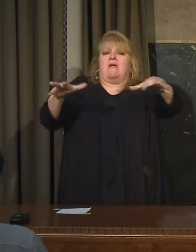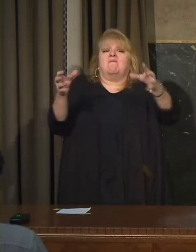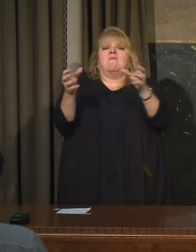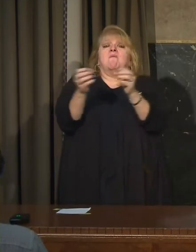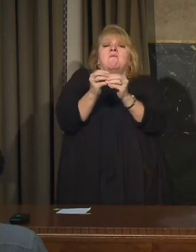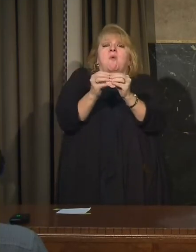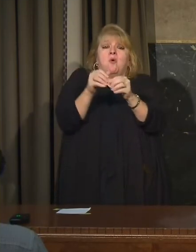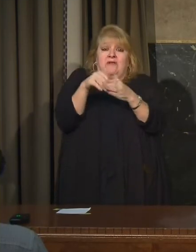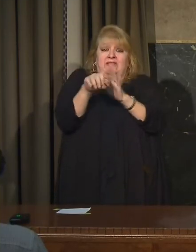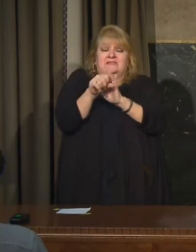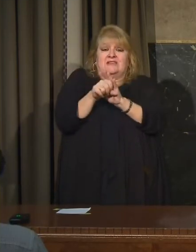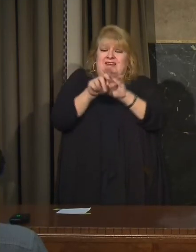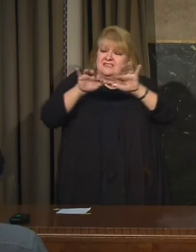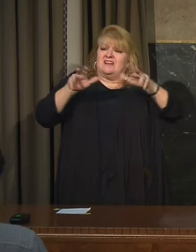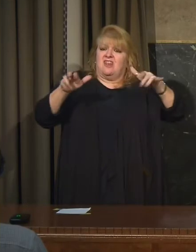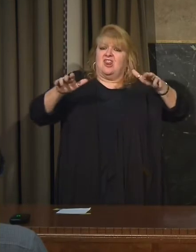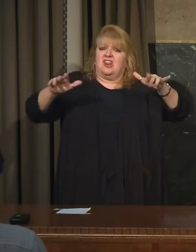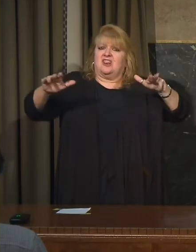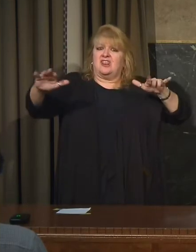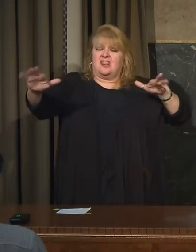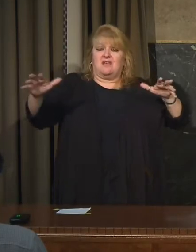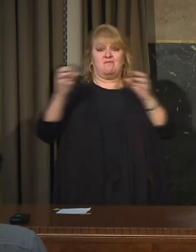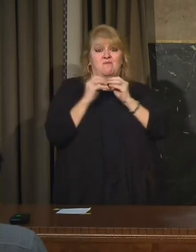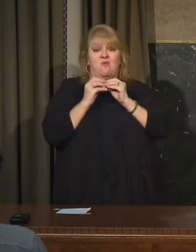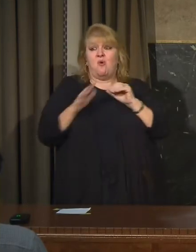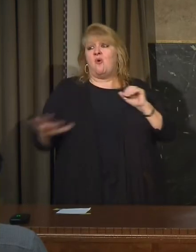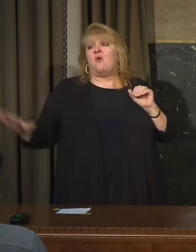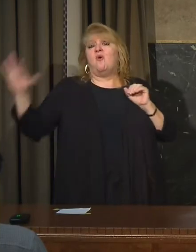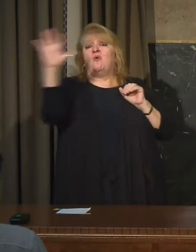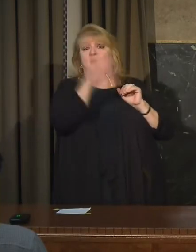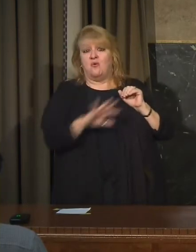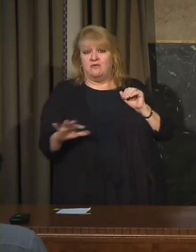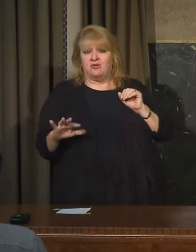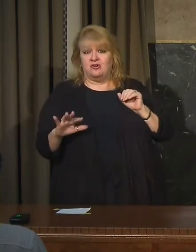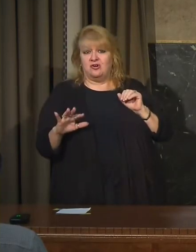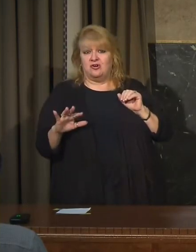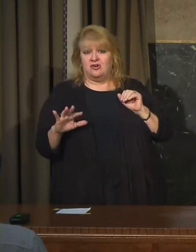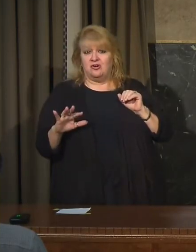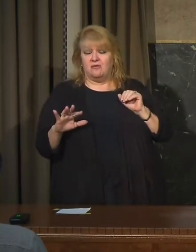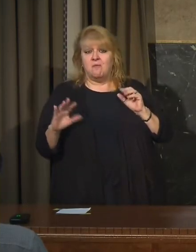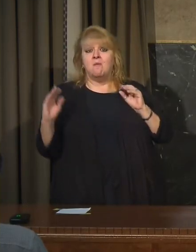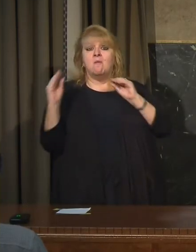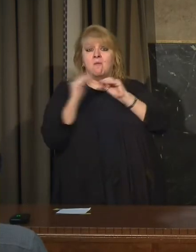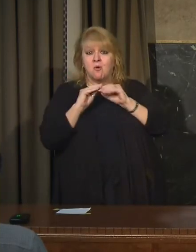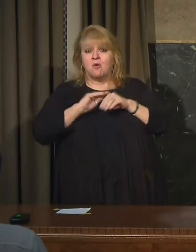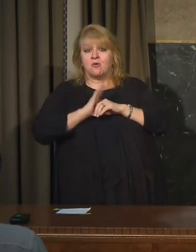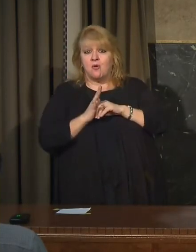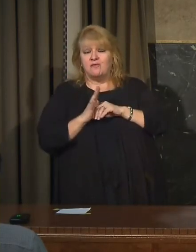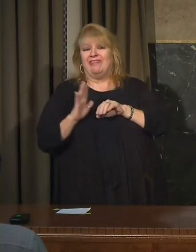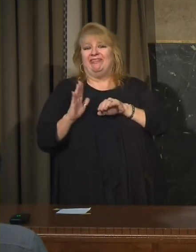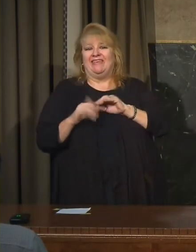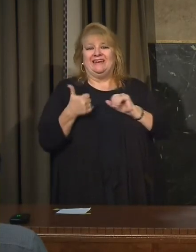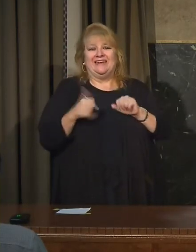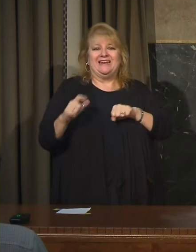pandemic. There is more COVID now than there has been at any point prior to